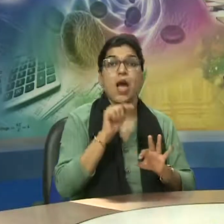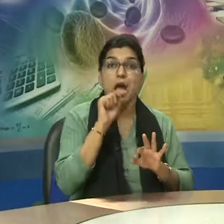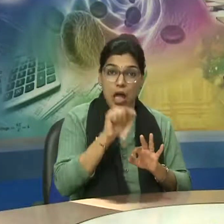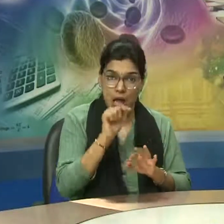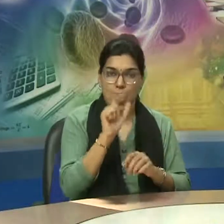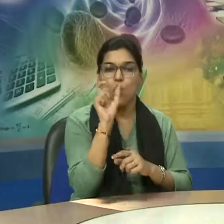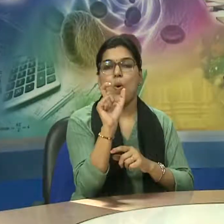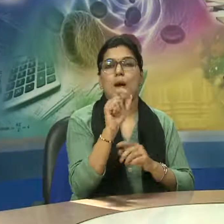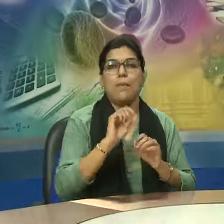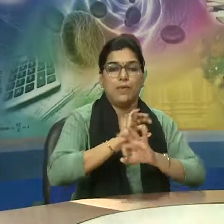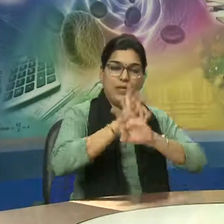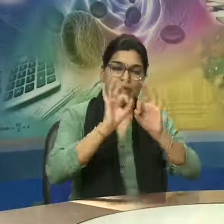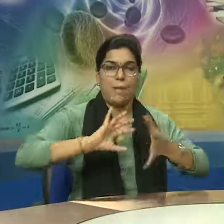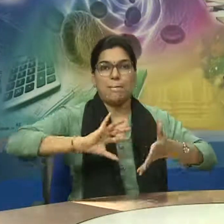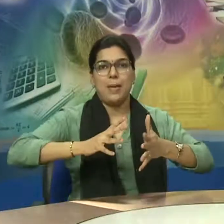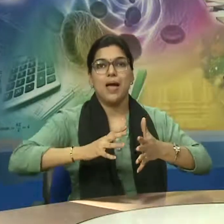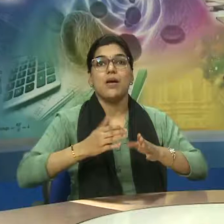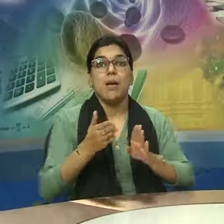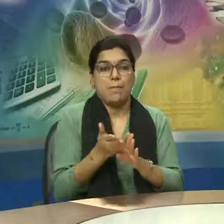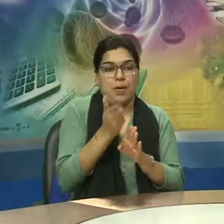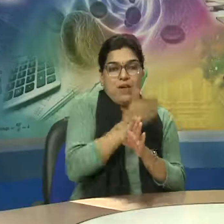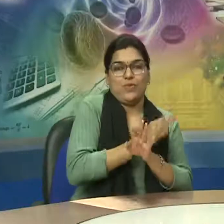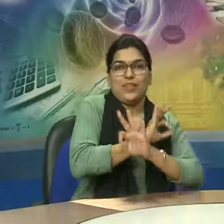That is called pre-made.